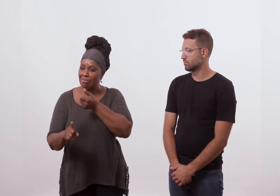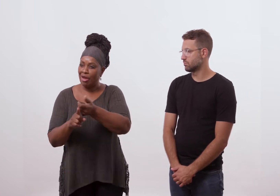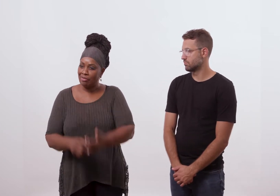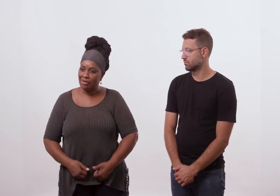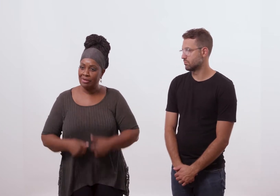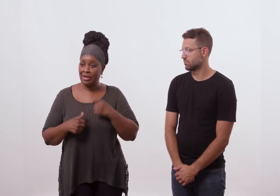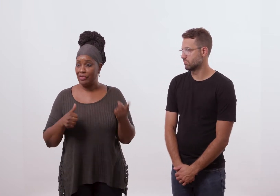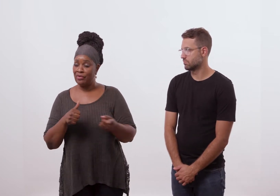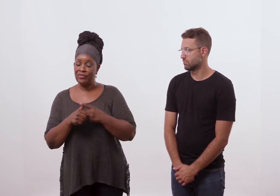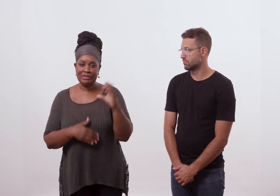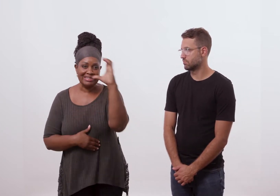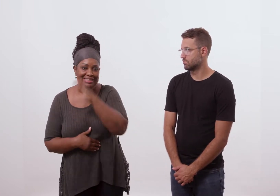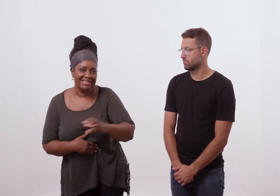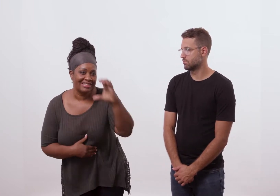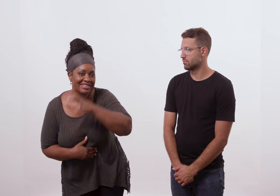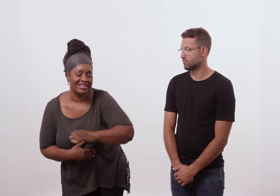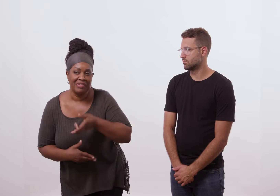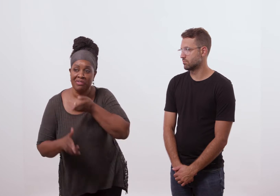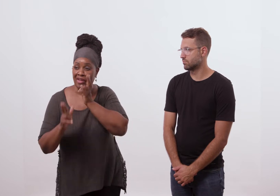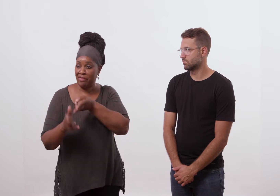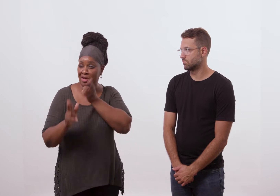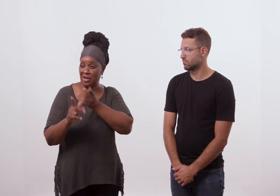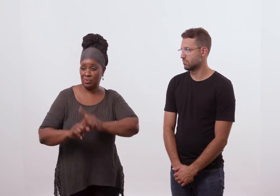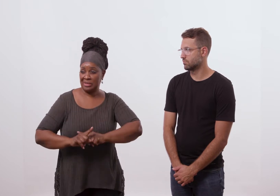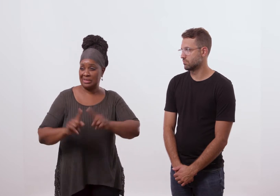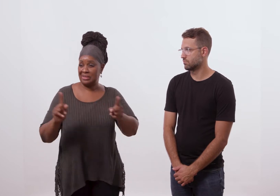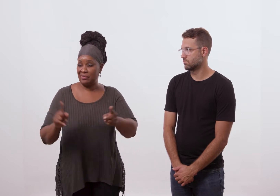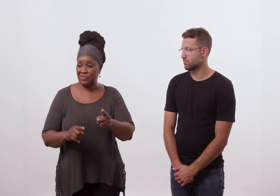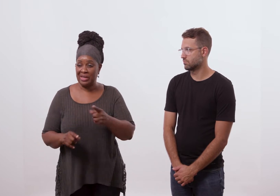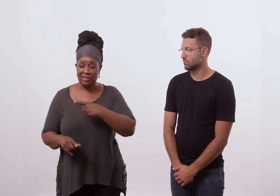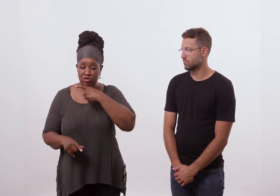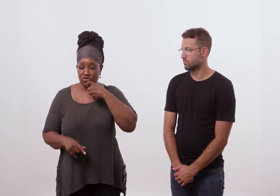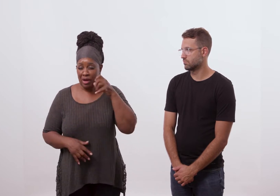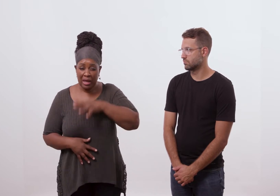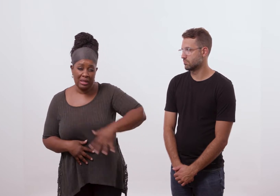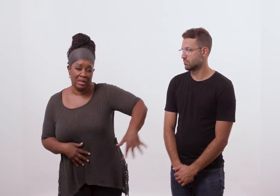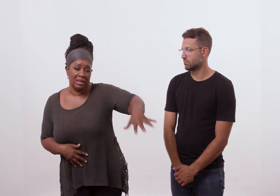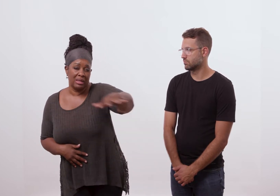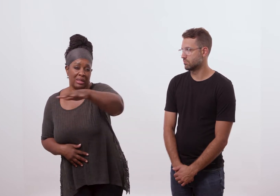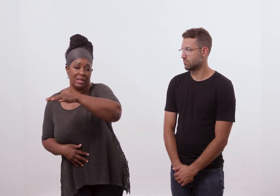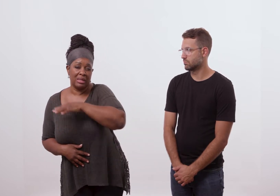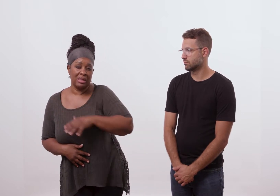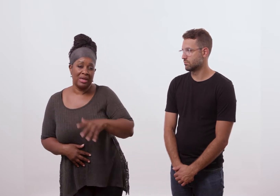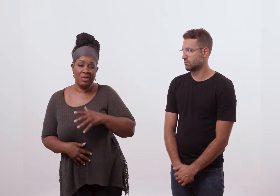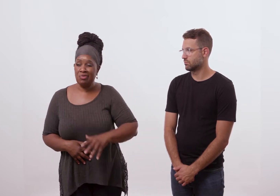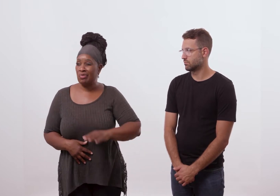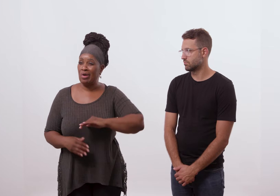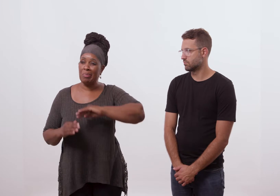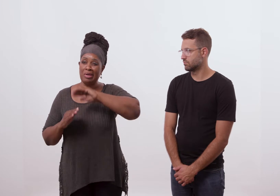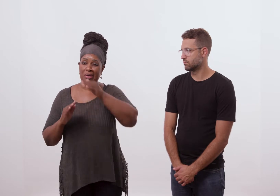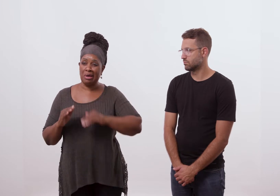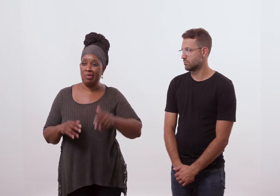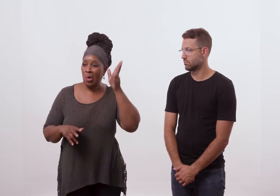first discoveries is that the hunt is quite different in the desert, where apart from the stately hump-shouldered